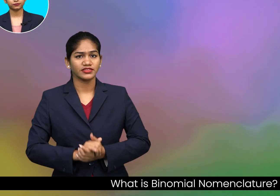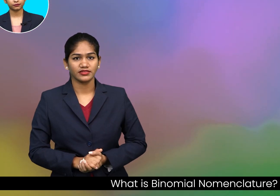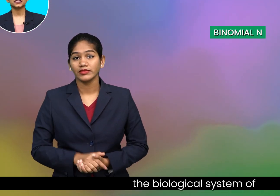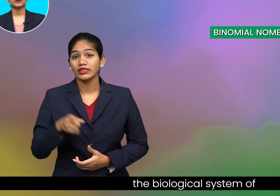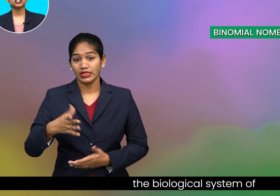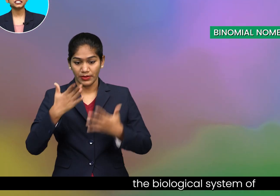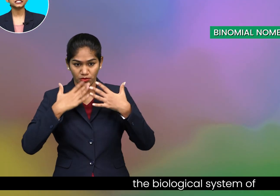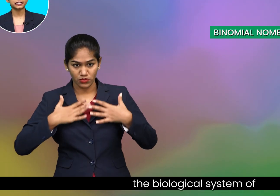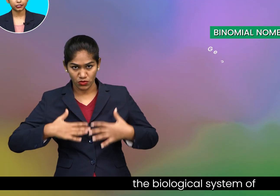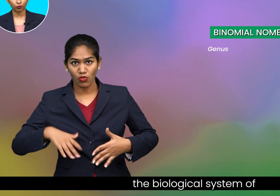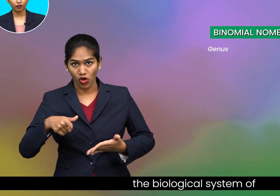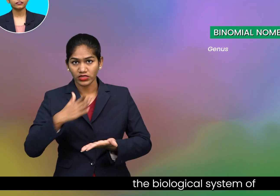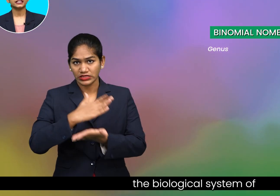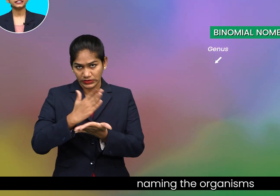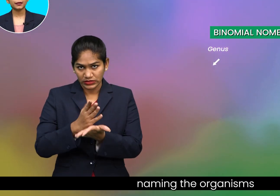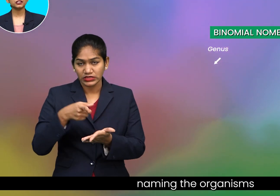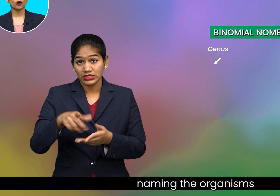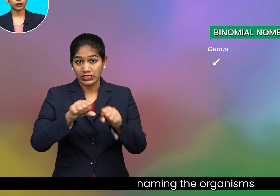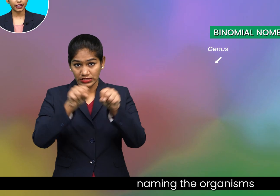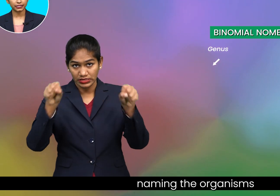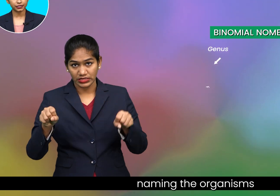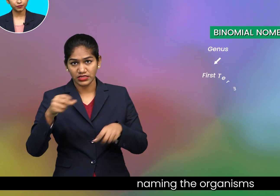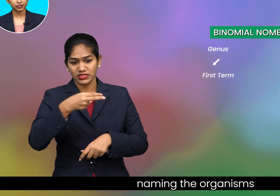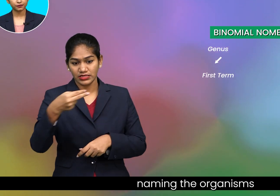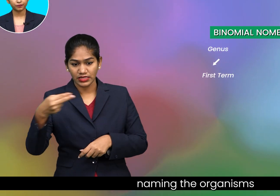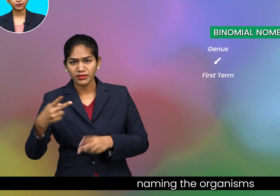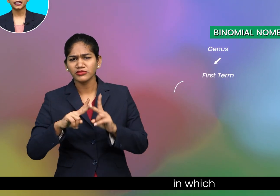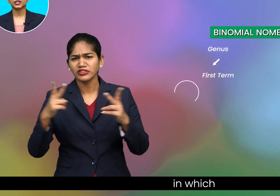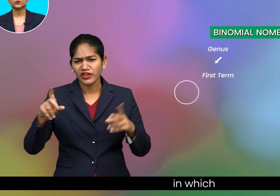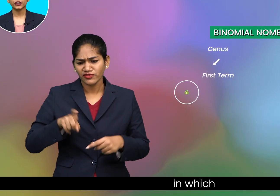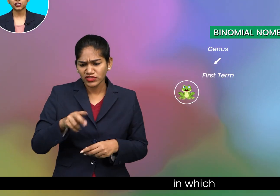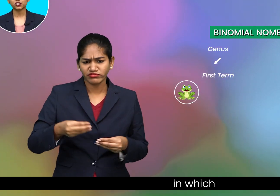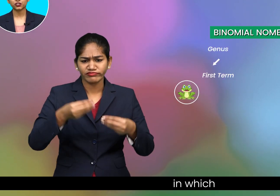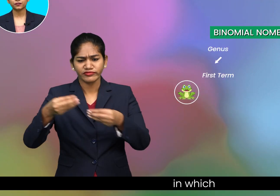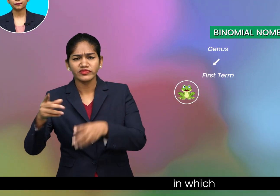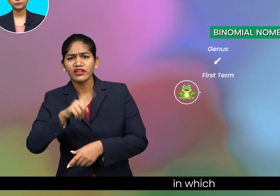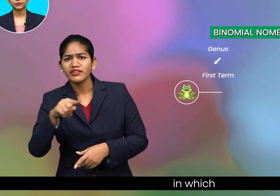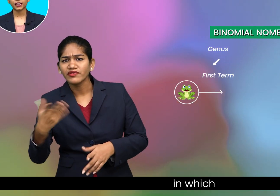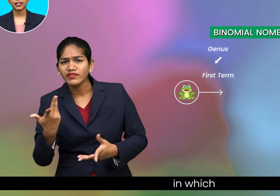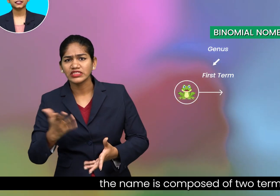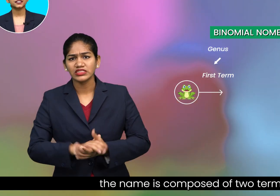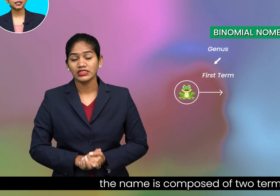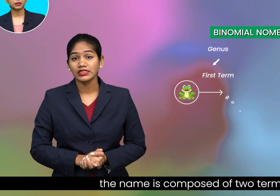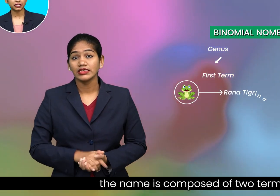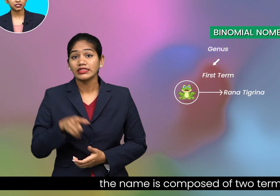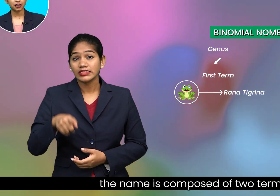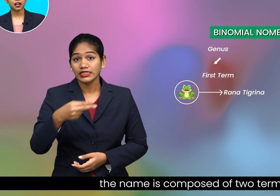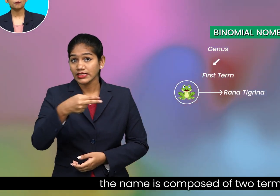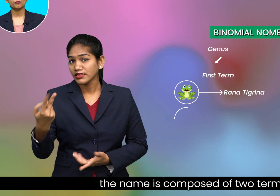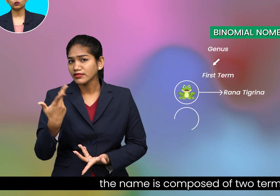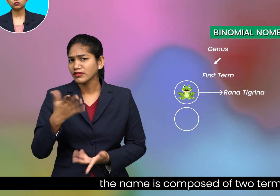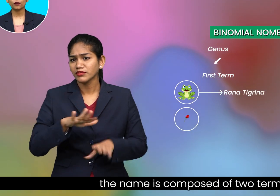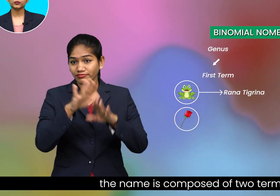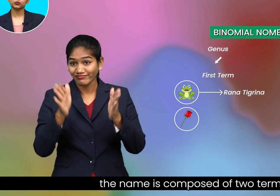The biological system of naming the organisms in which the name is